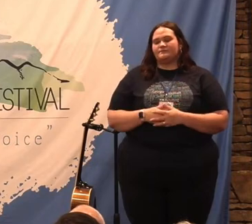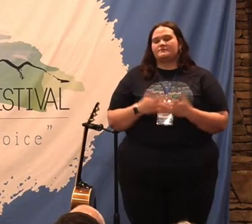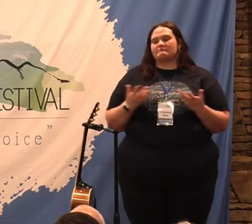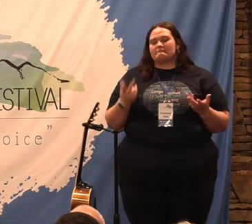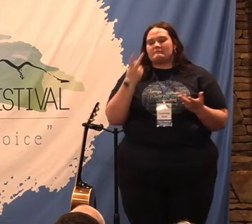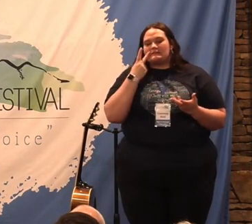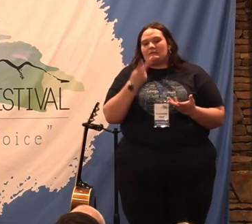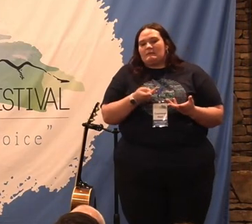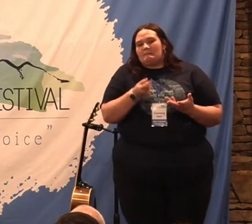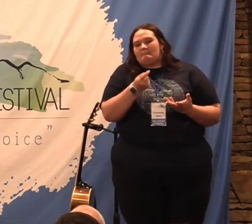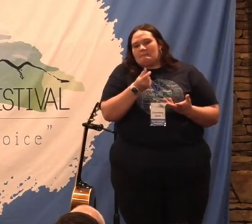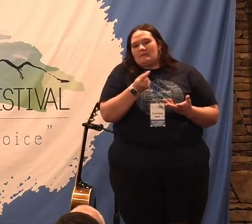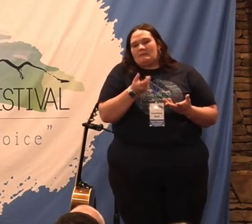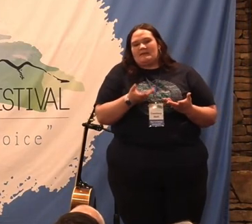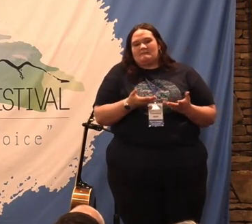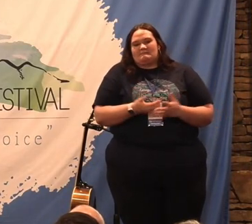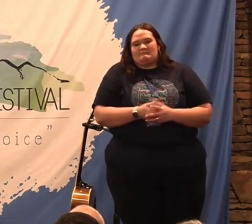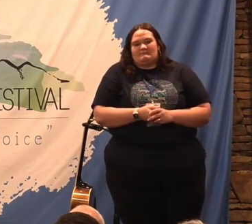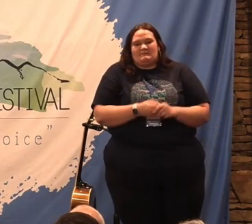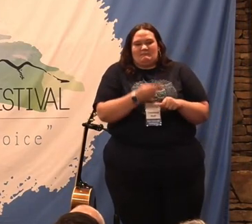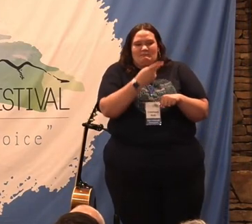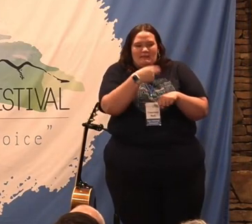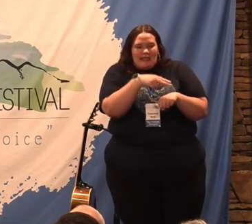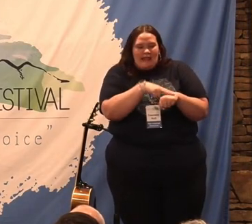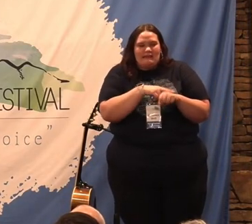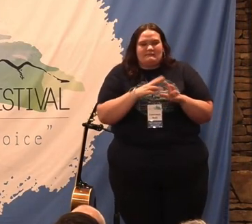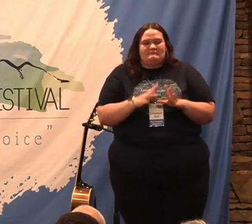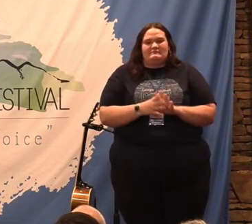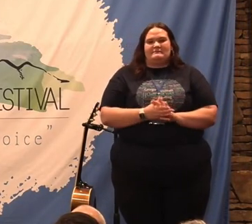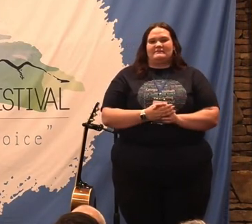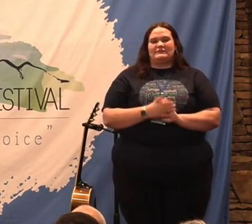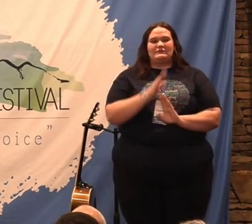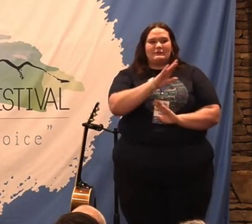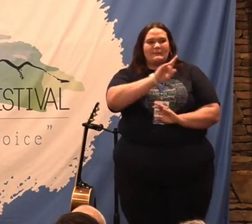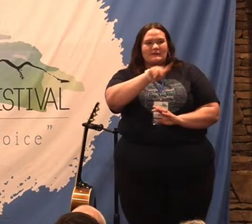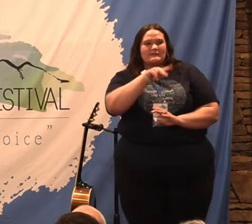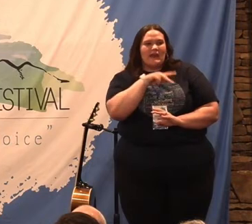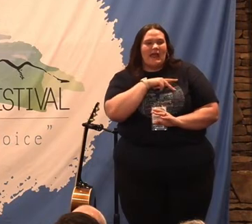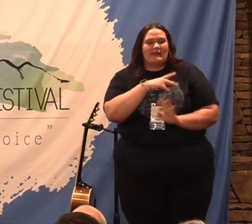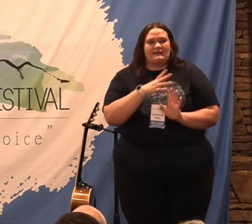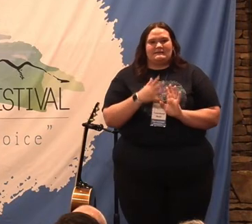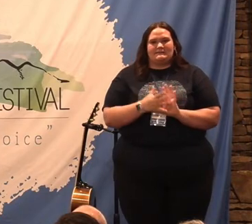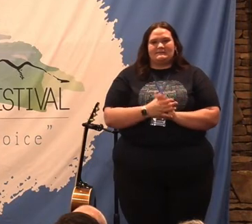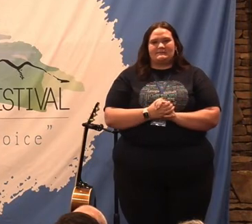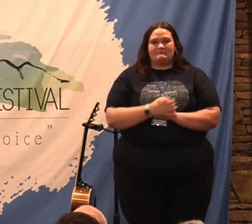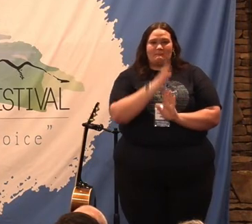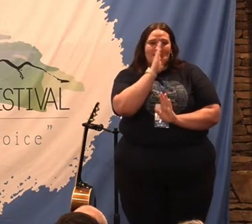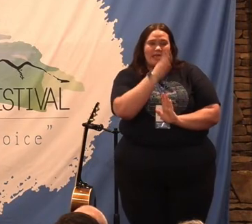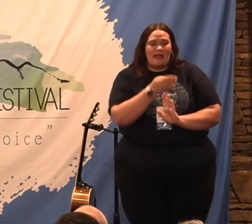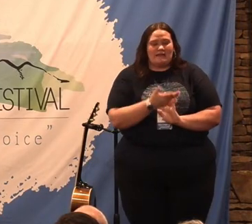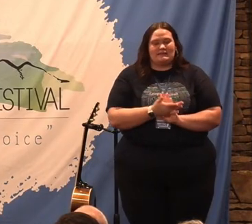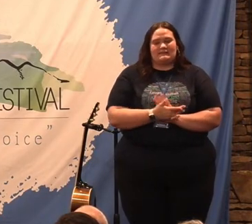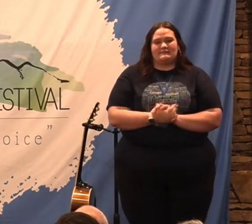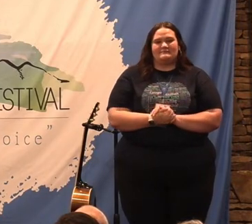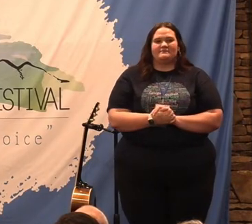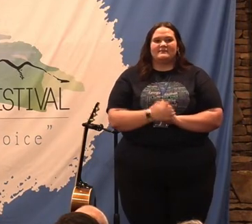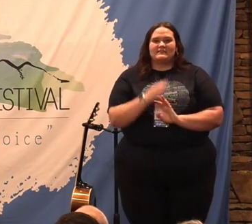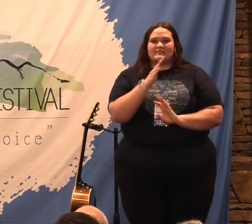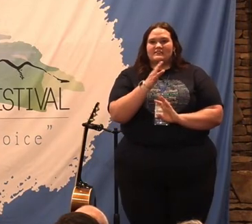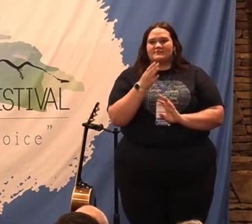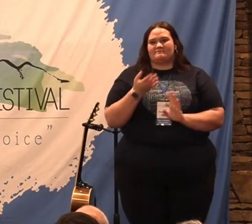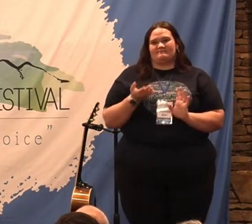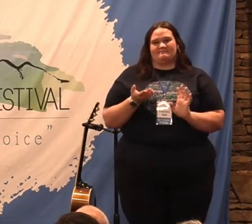plain. Your personality is, shall we say, blunt. Your taste in clothes